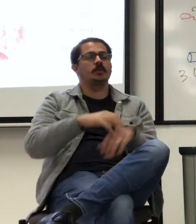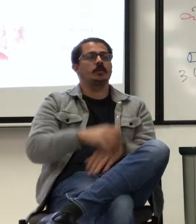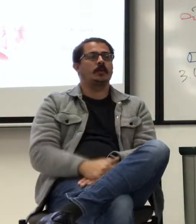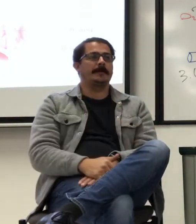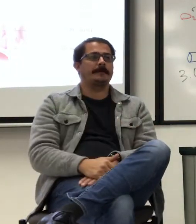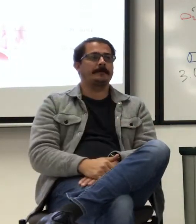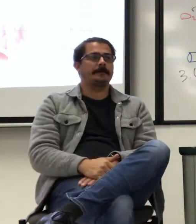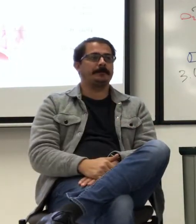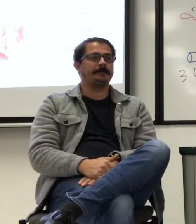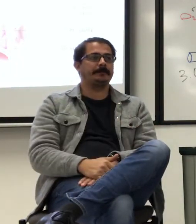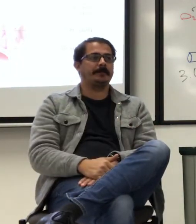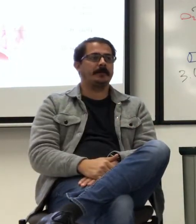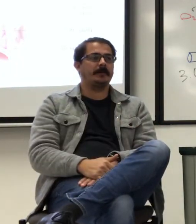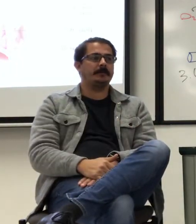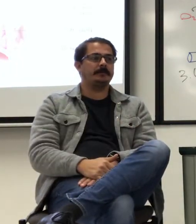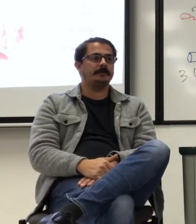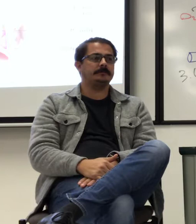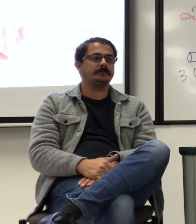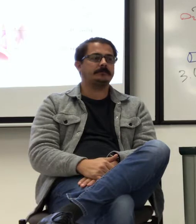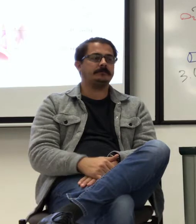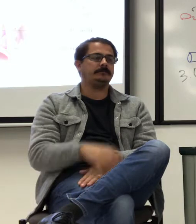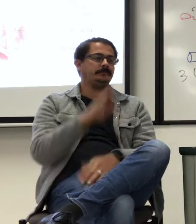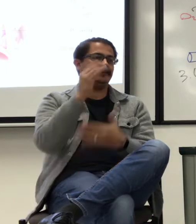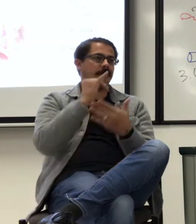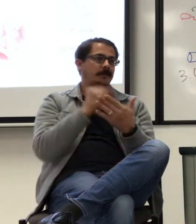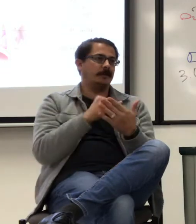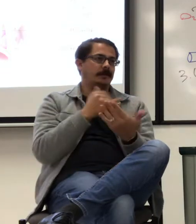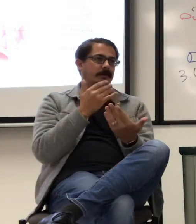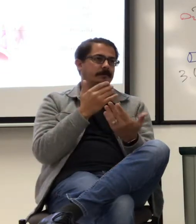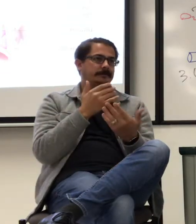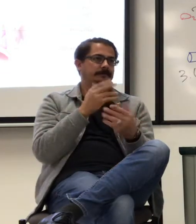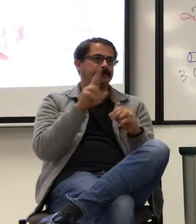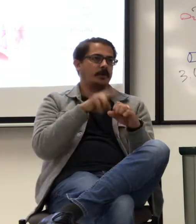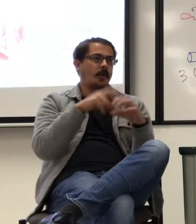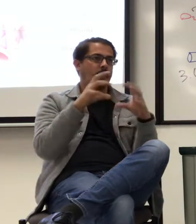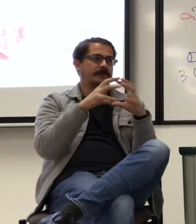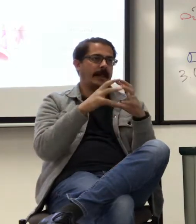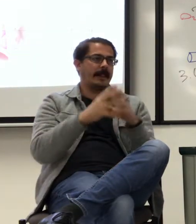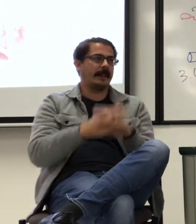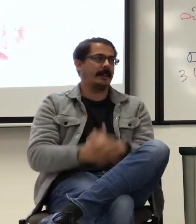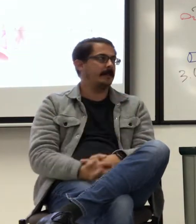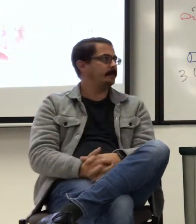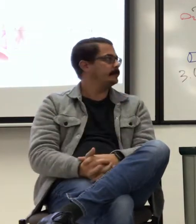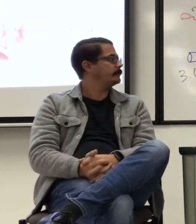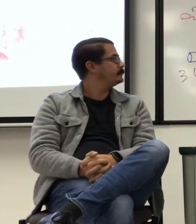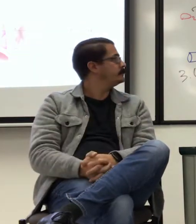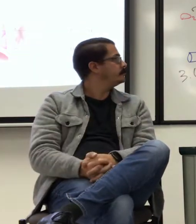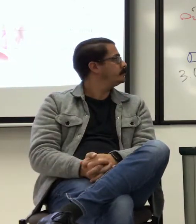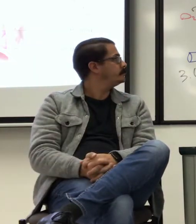So let's say, let me draw a generic cell